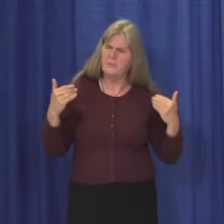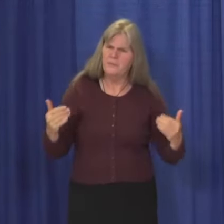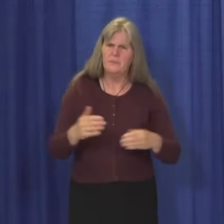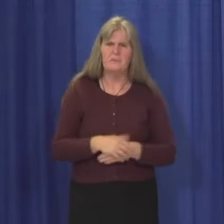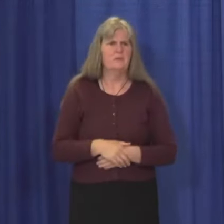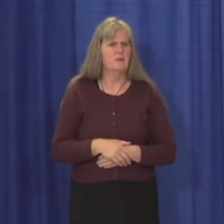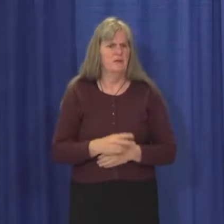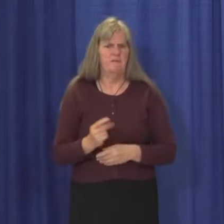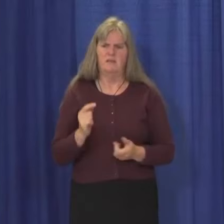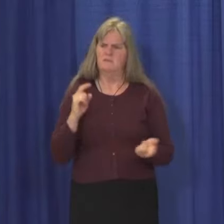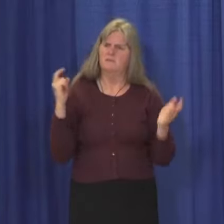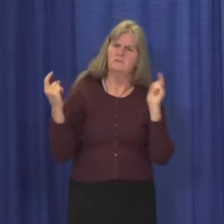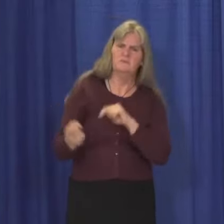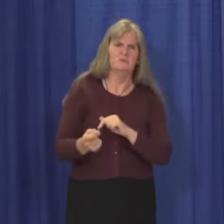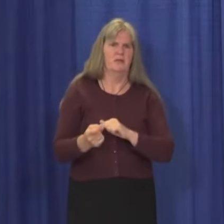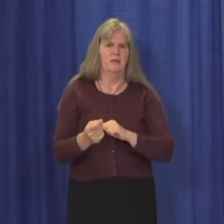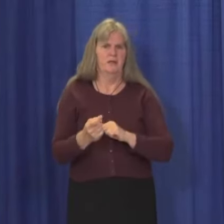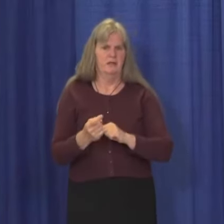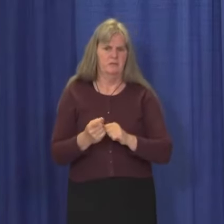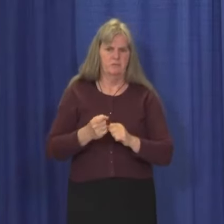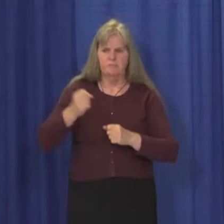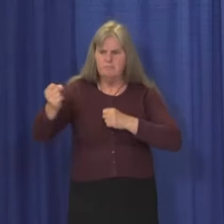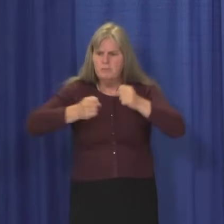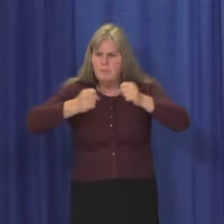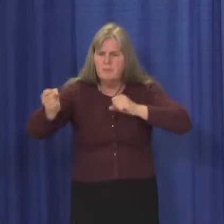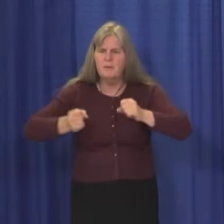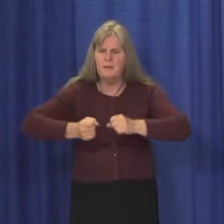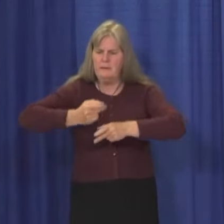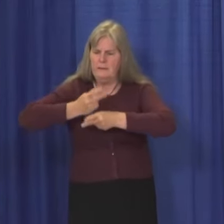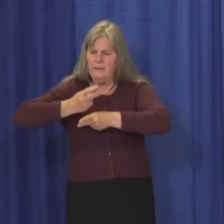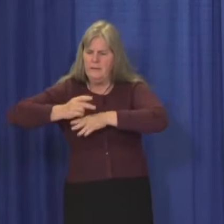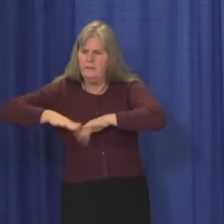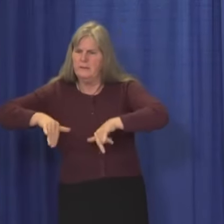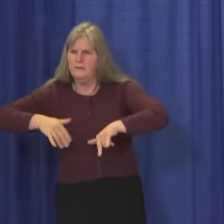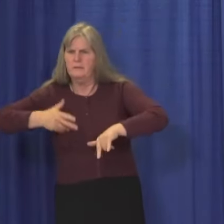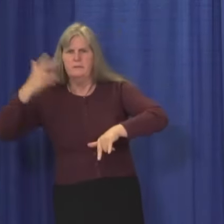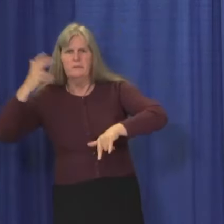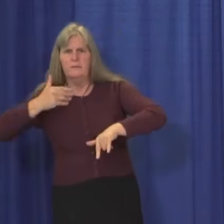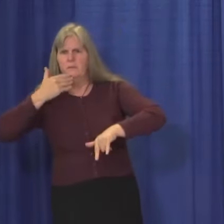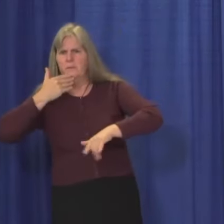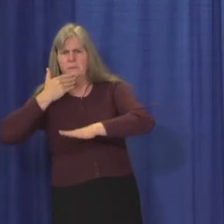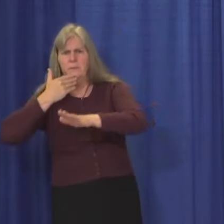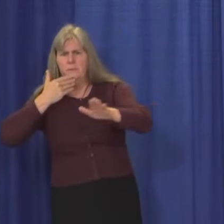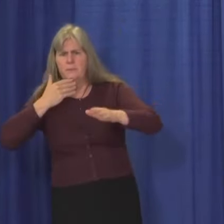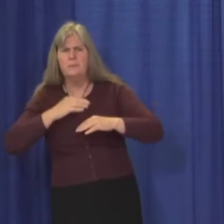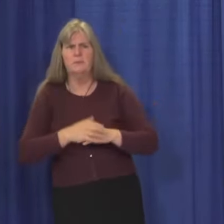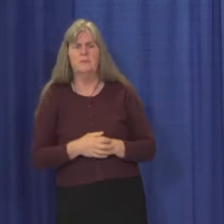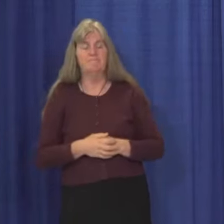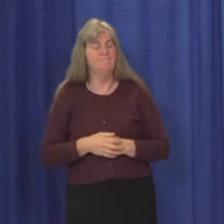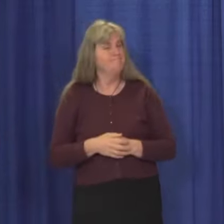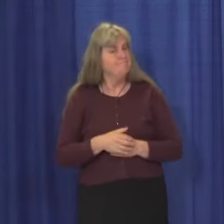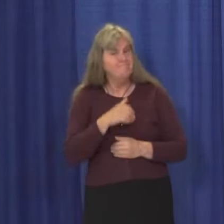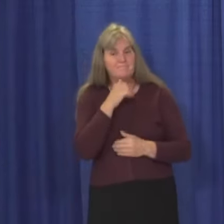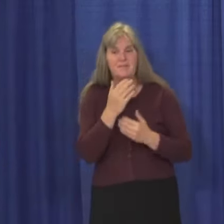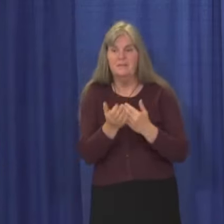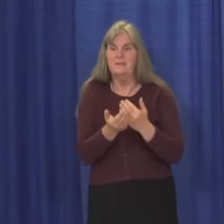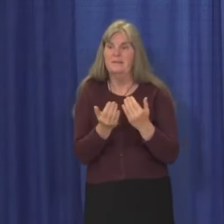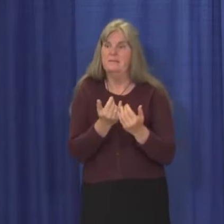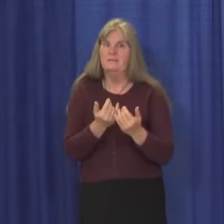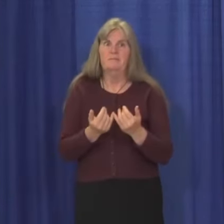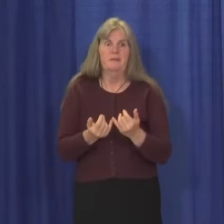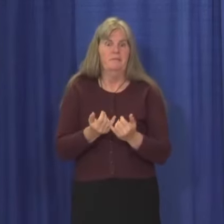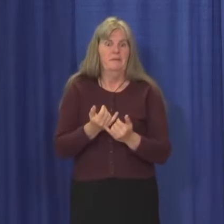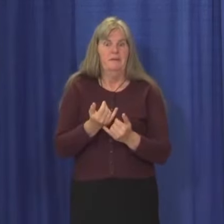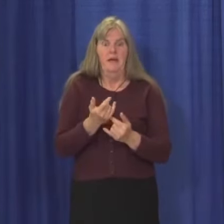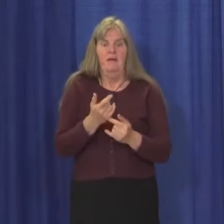rapid adaptation for many to seek alternative ways to care for their children. For many, this has meant on short notice working